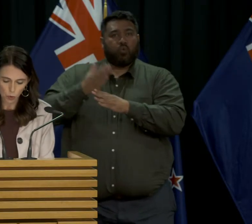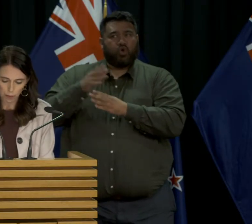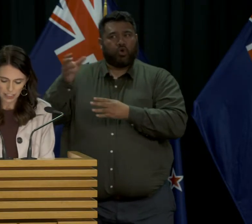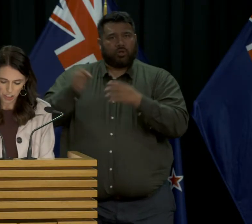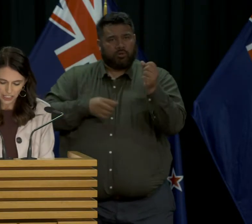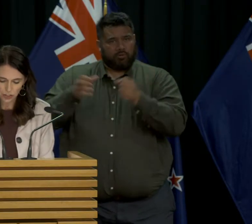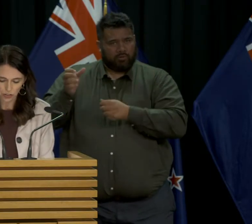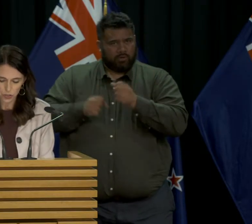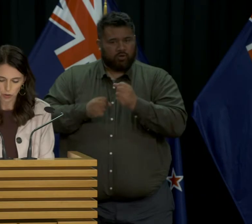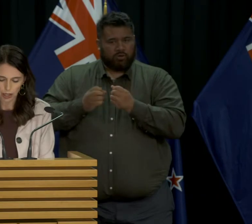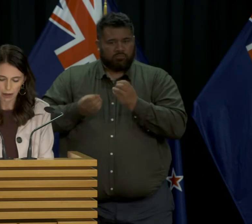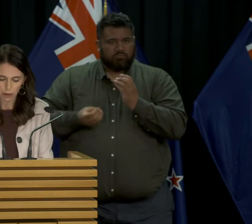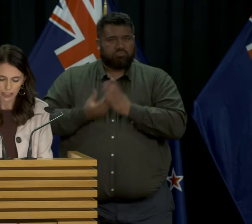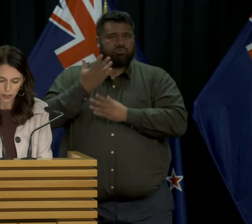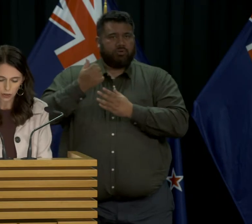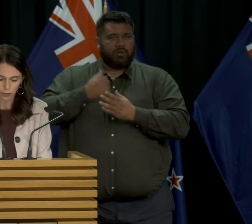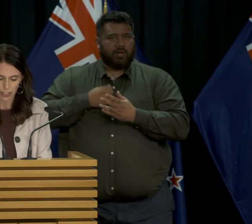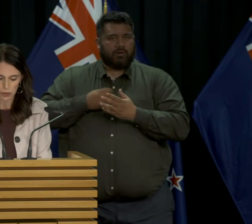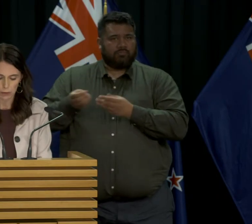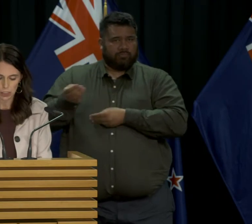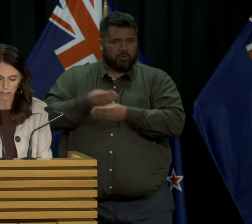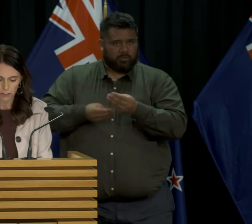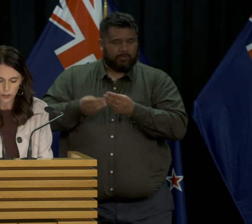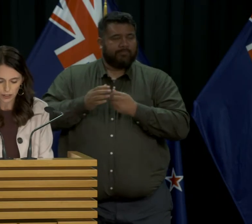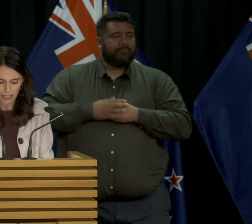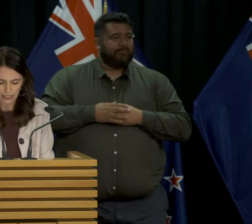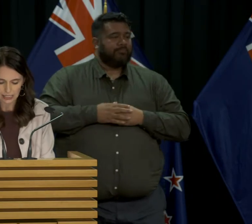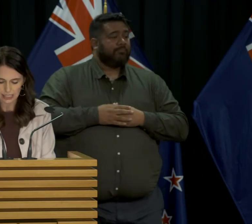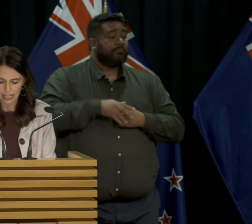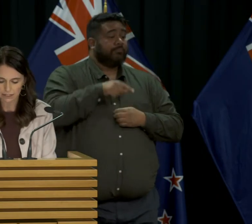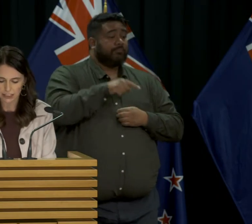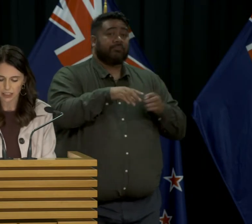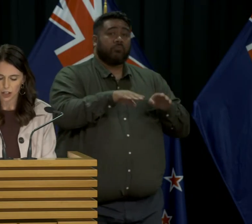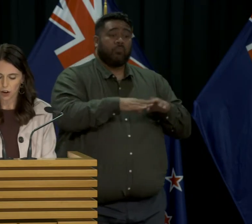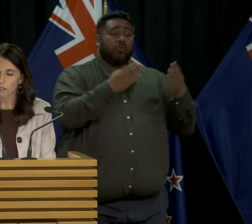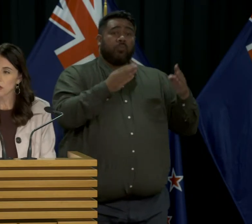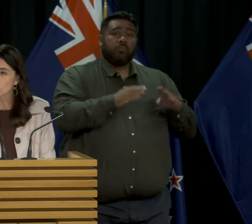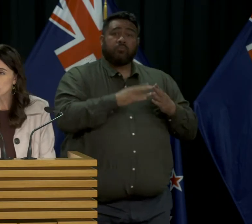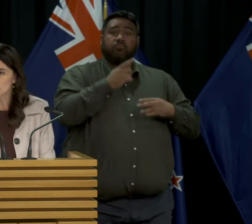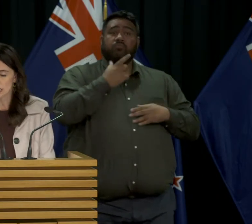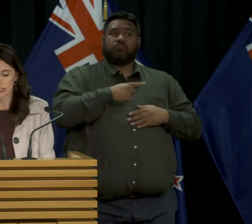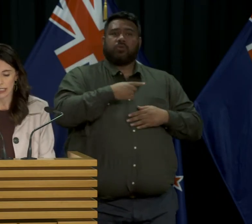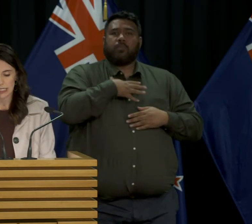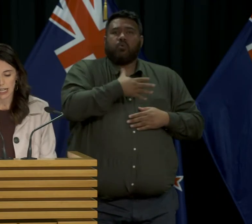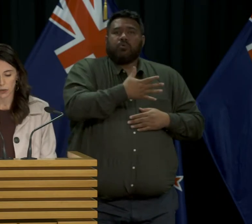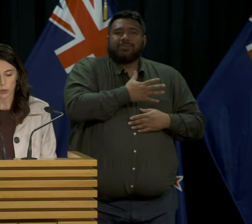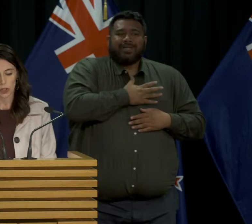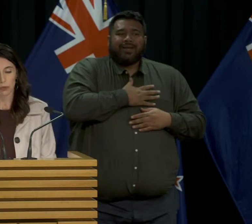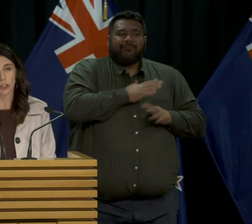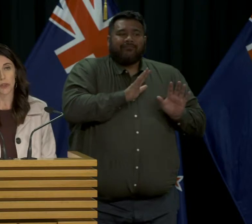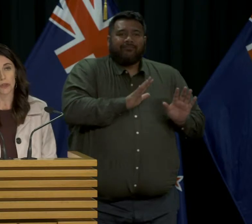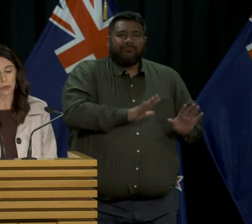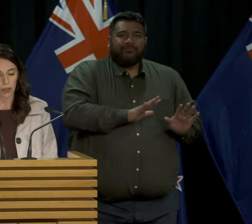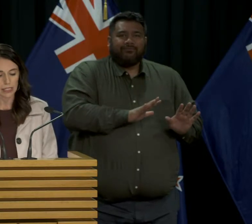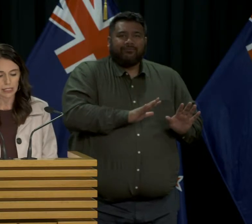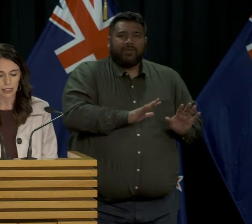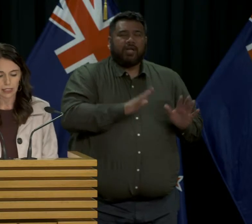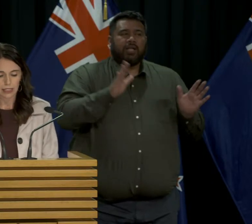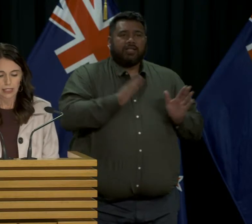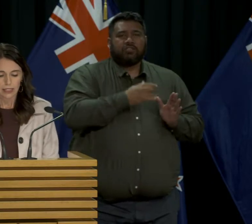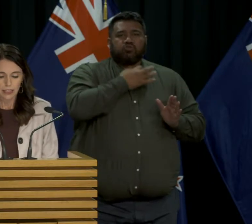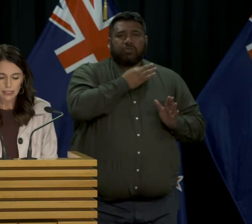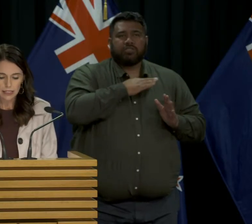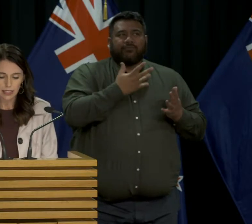will be absorbed by changes to our MIQ arrangements to further enhance the safety of those facilities and also reduce